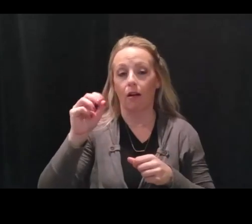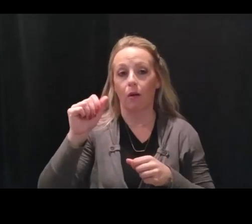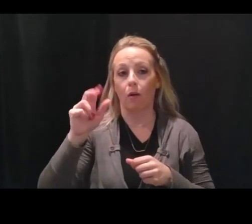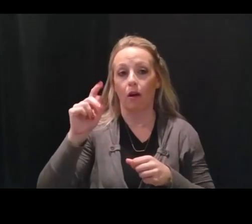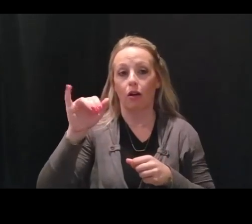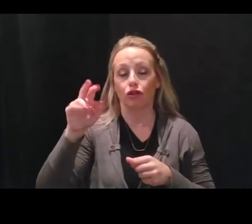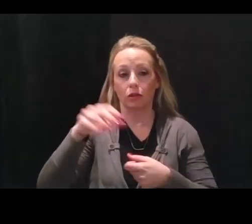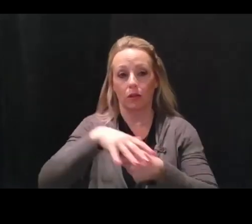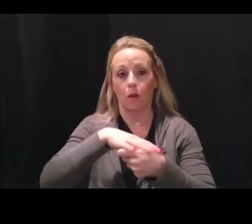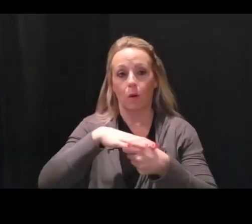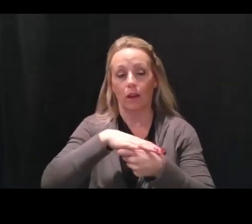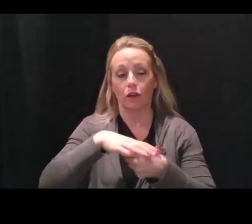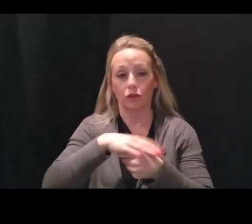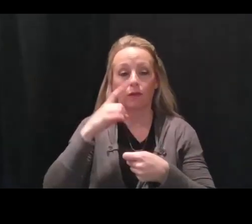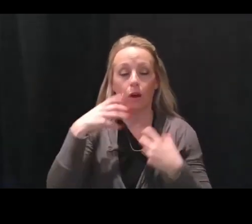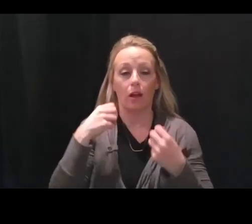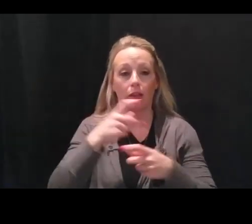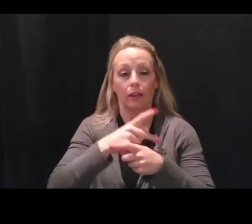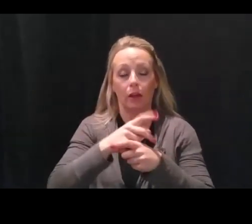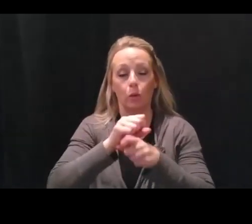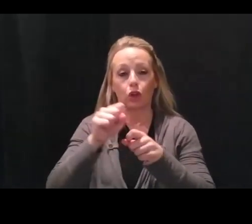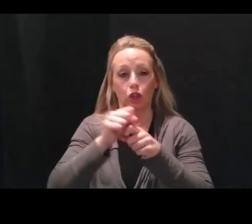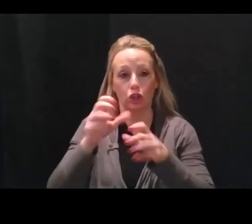opportunity to take the vaccine through the phased approach.